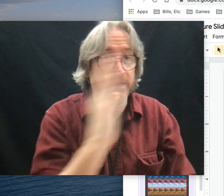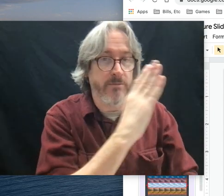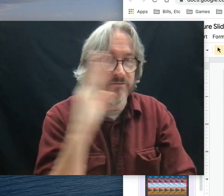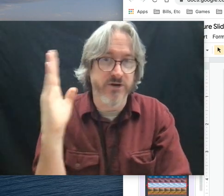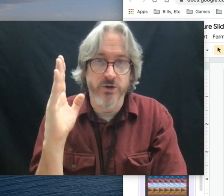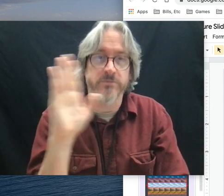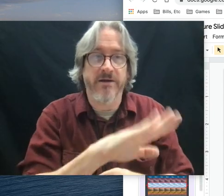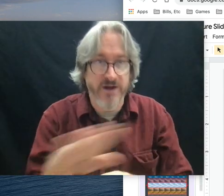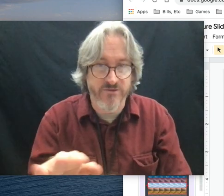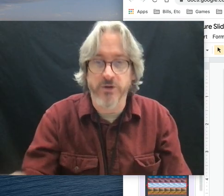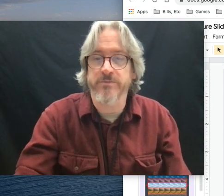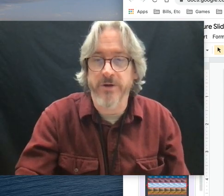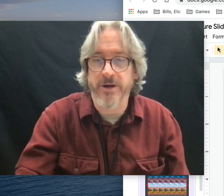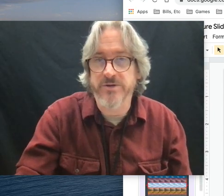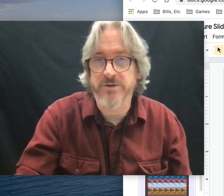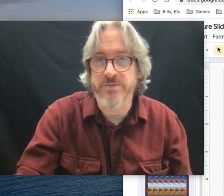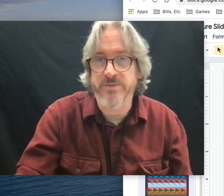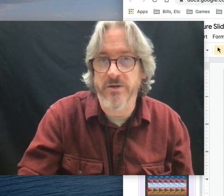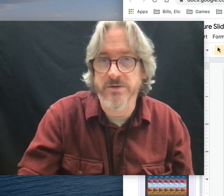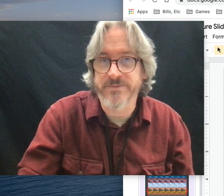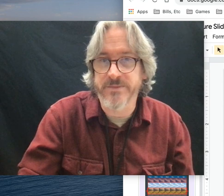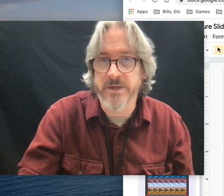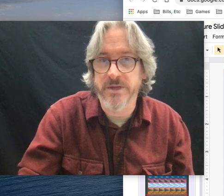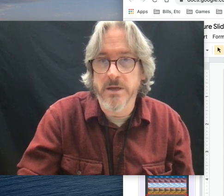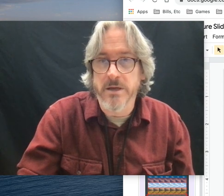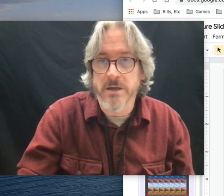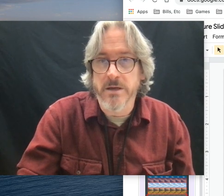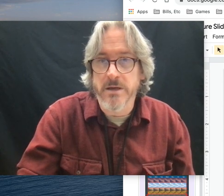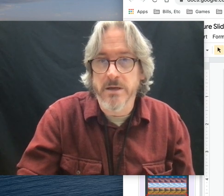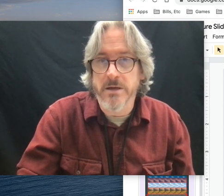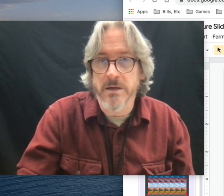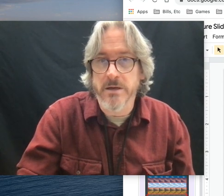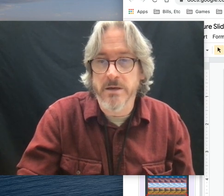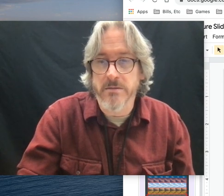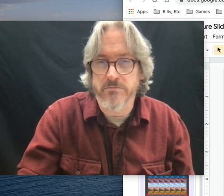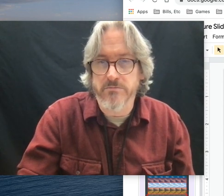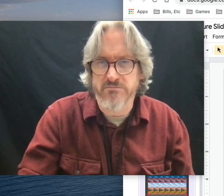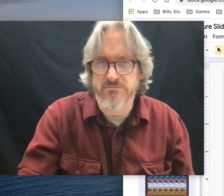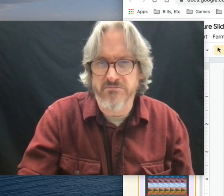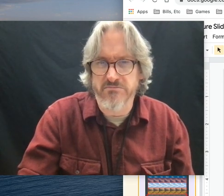afternoon. And, you know, every noon, every afternoon, right? So we go through all those.